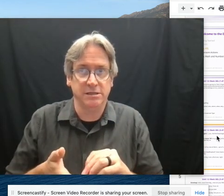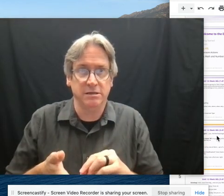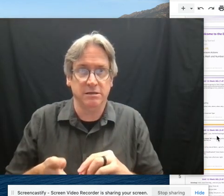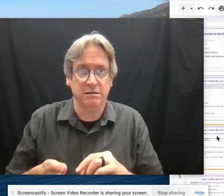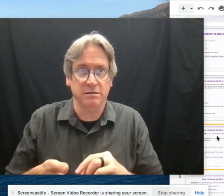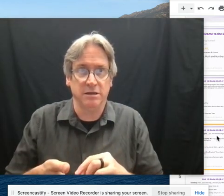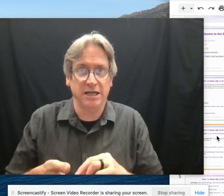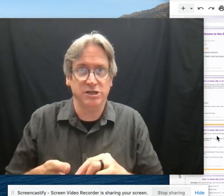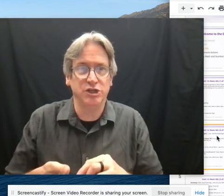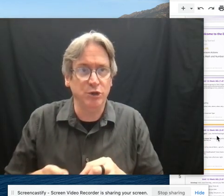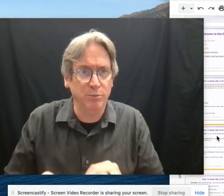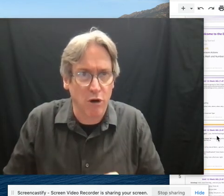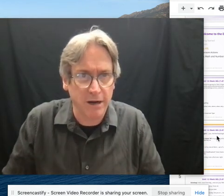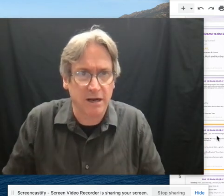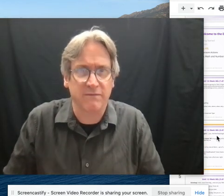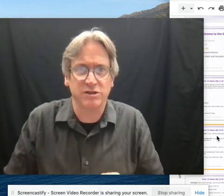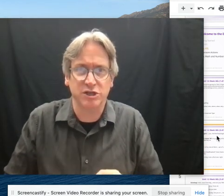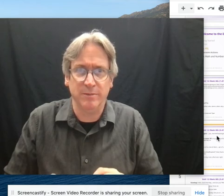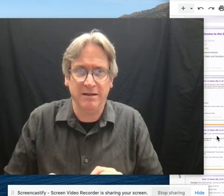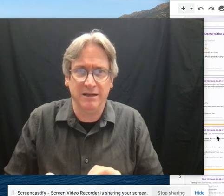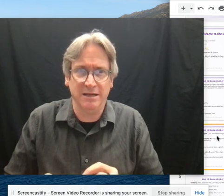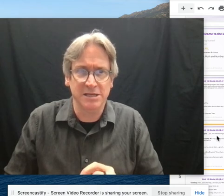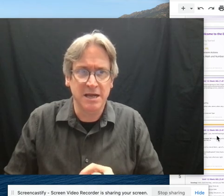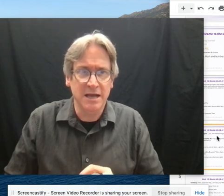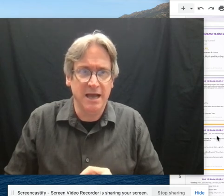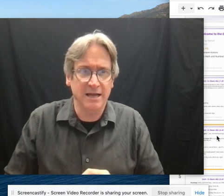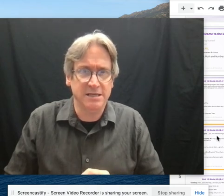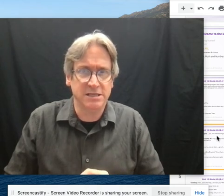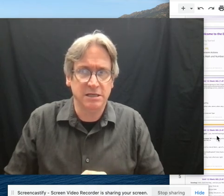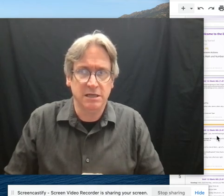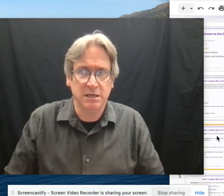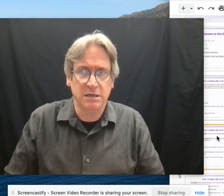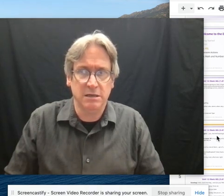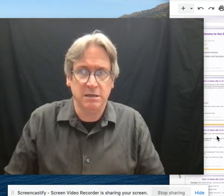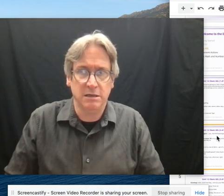It's too broad. It covers too many things, and